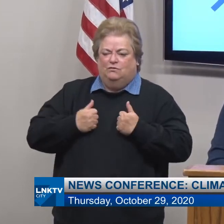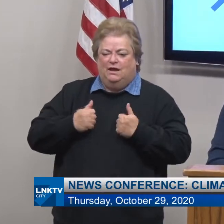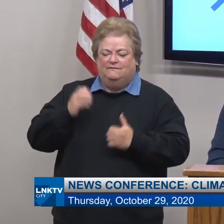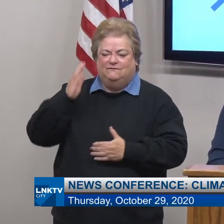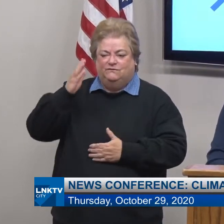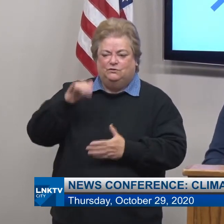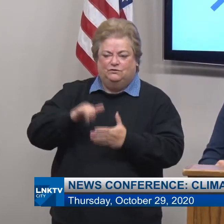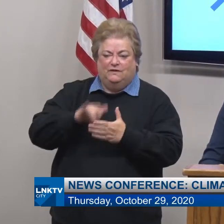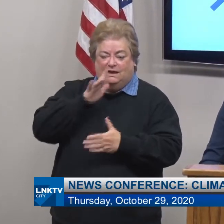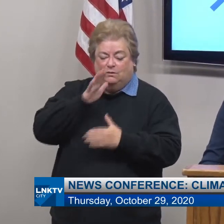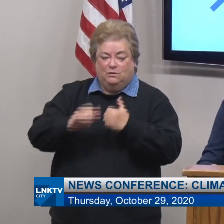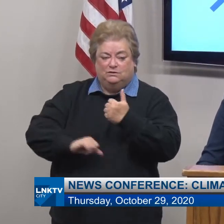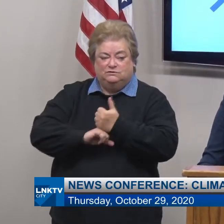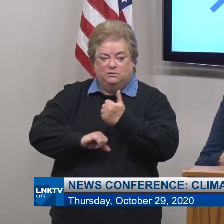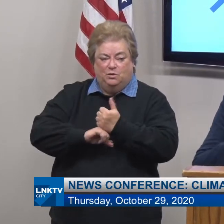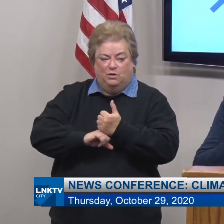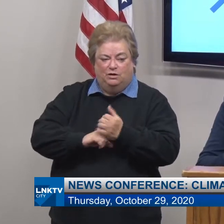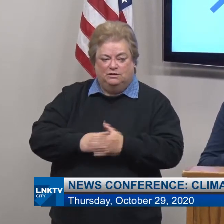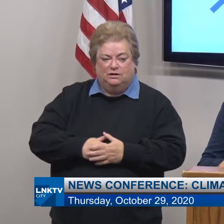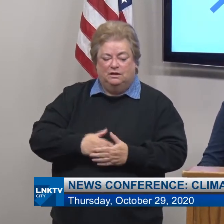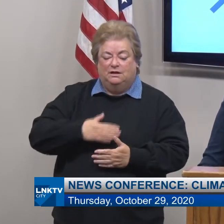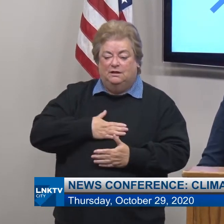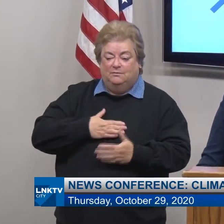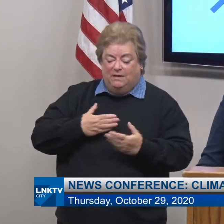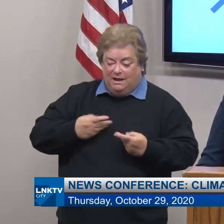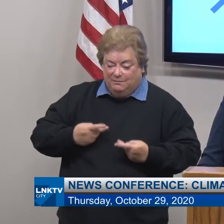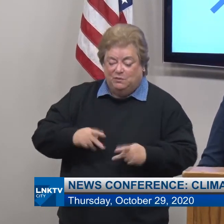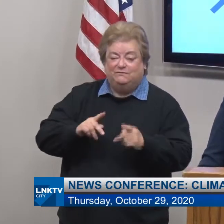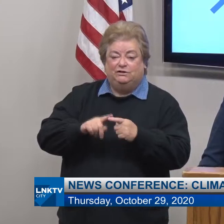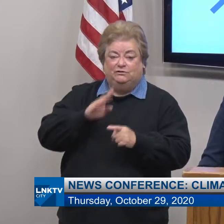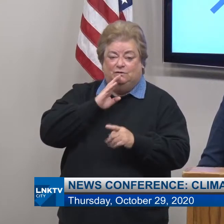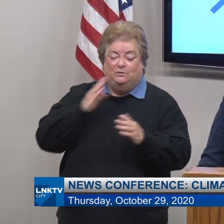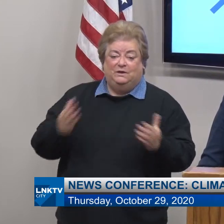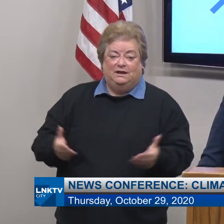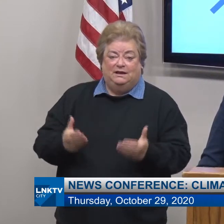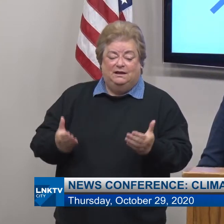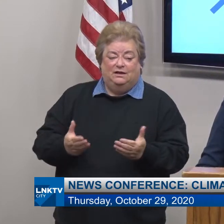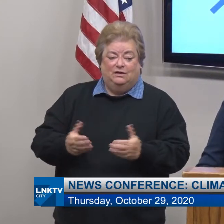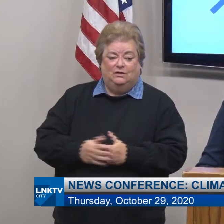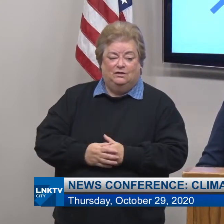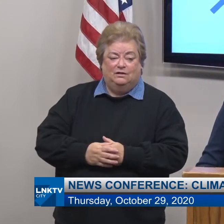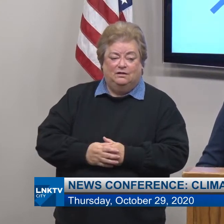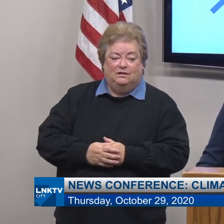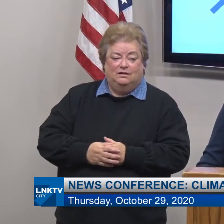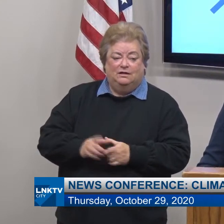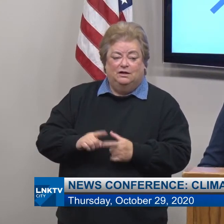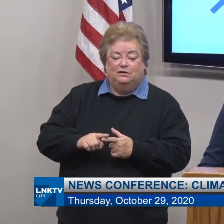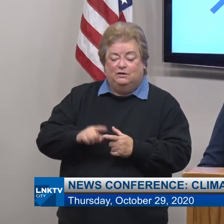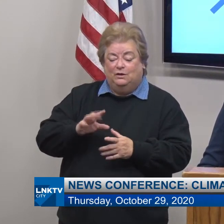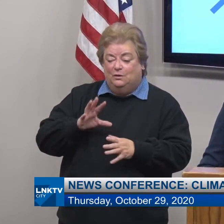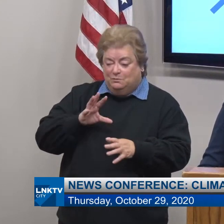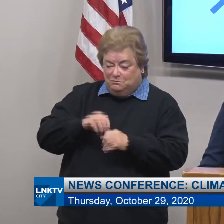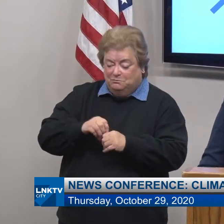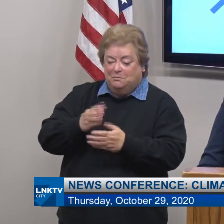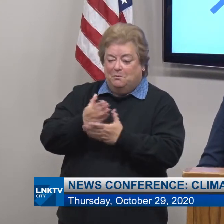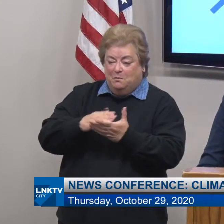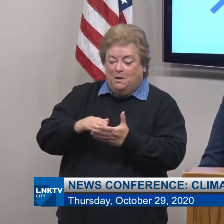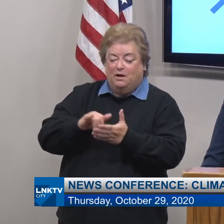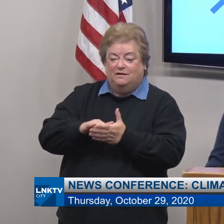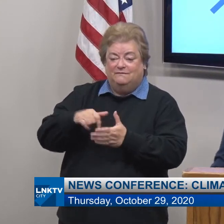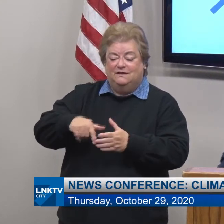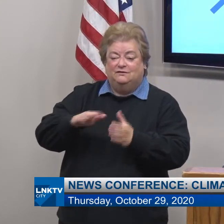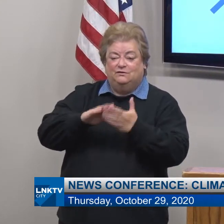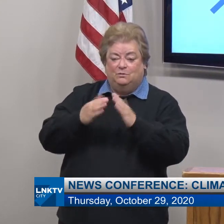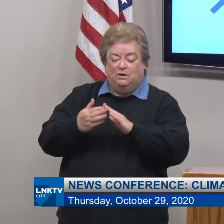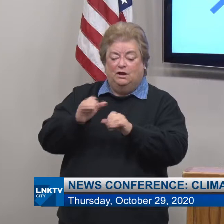support. It is my privilege to be here, to be a part of this team, and